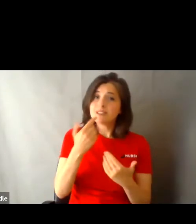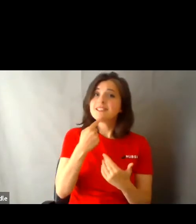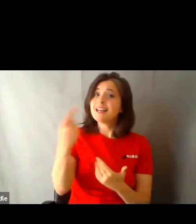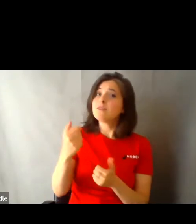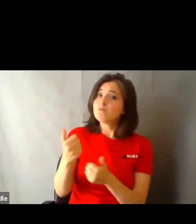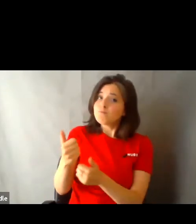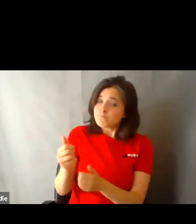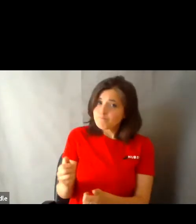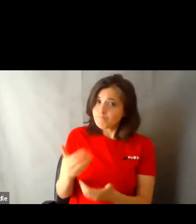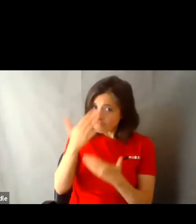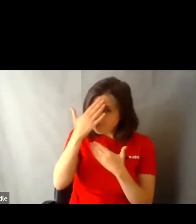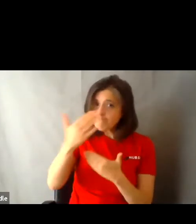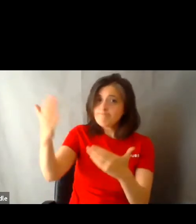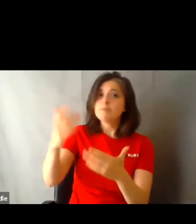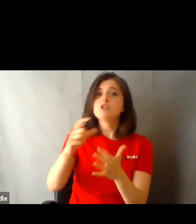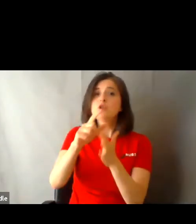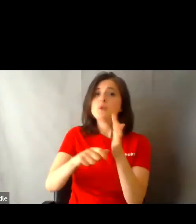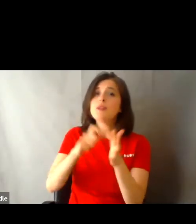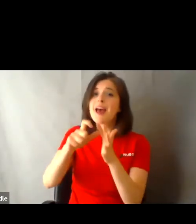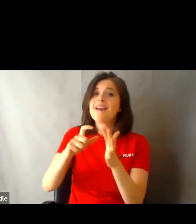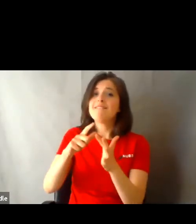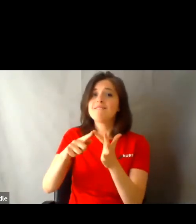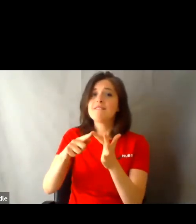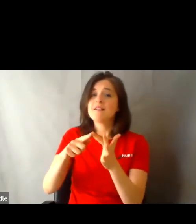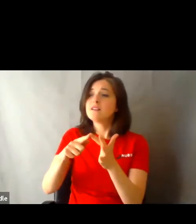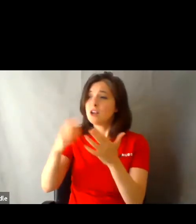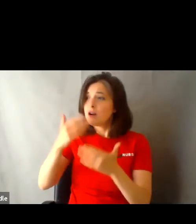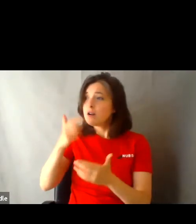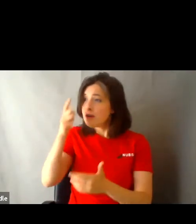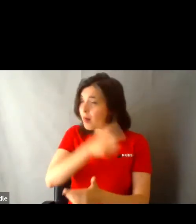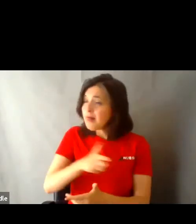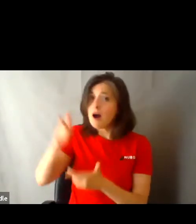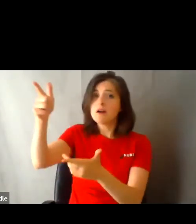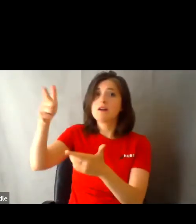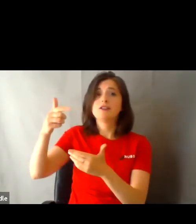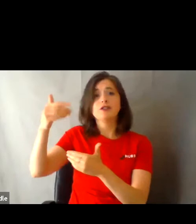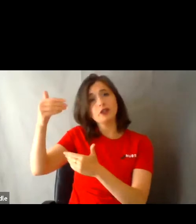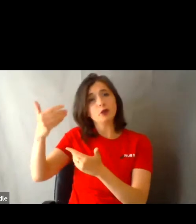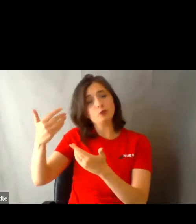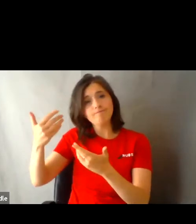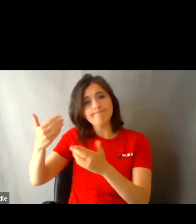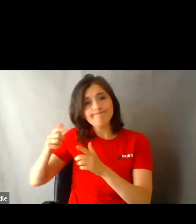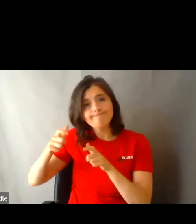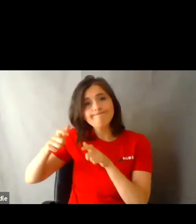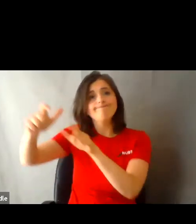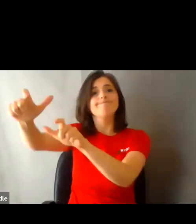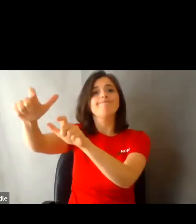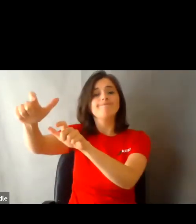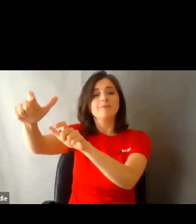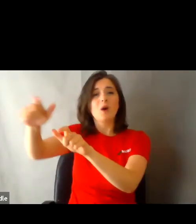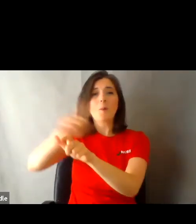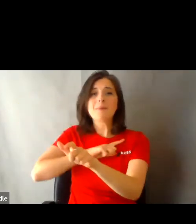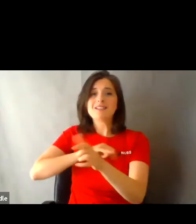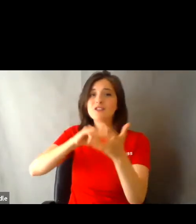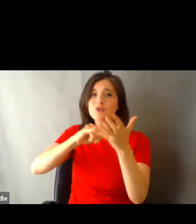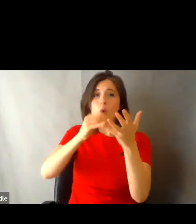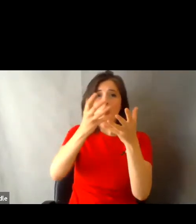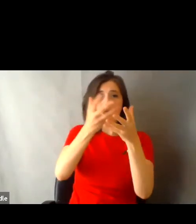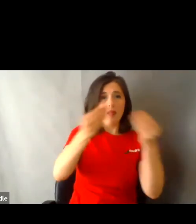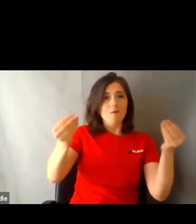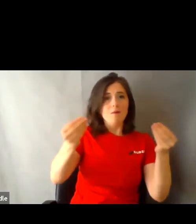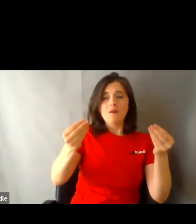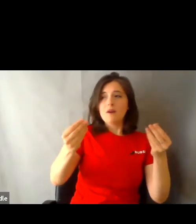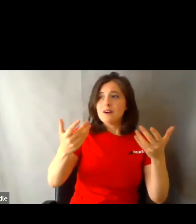in the trade union movement. It's a hard act to follow, Sean. He's certainly left a big hole